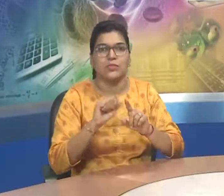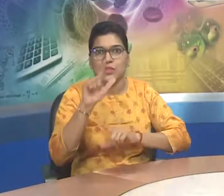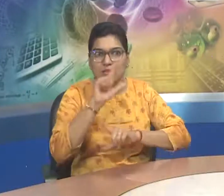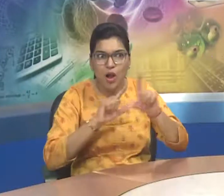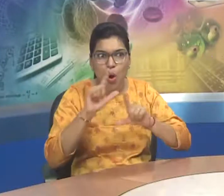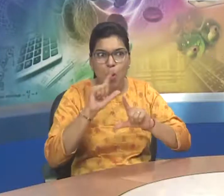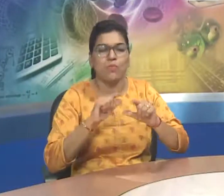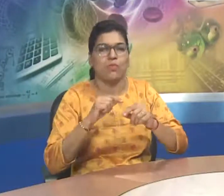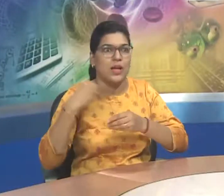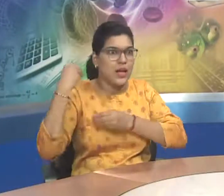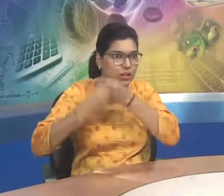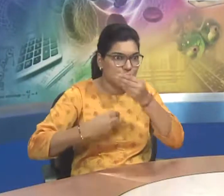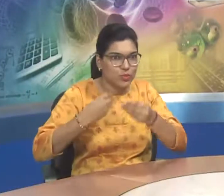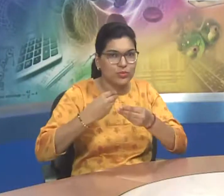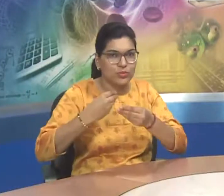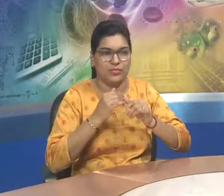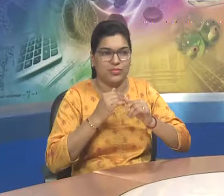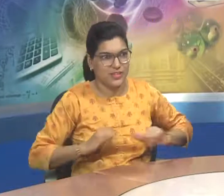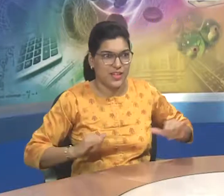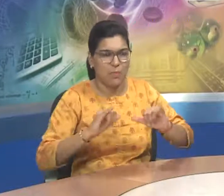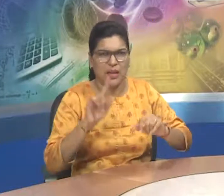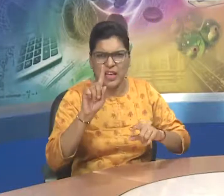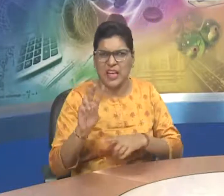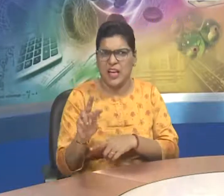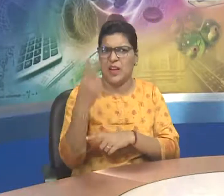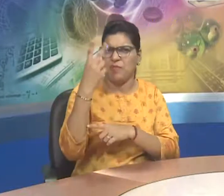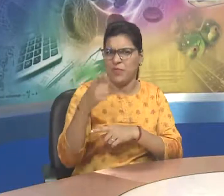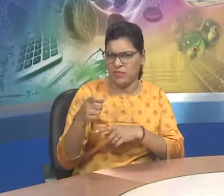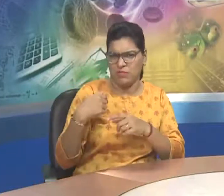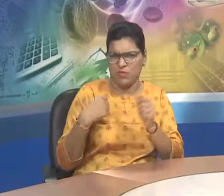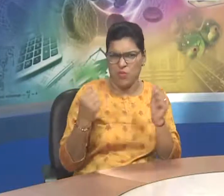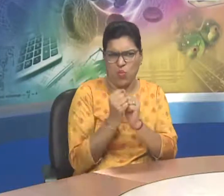means discriminating between people